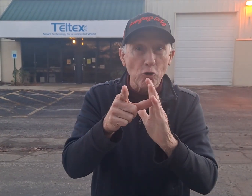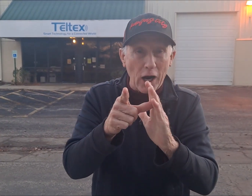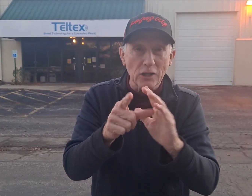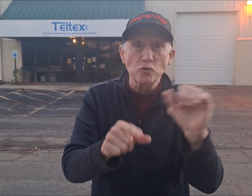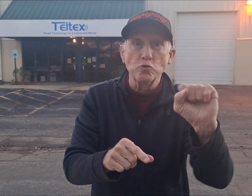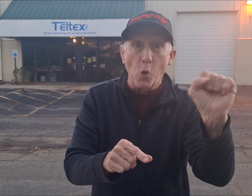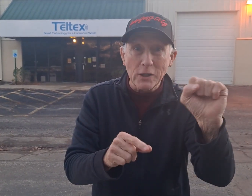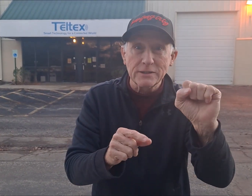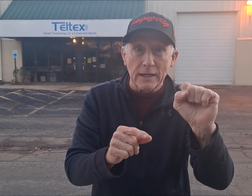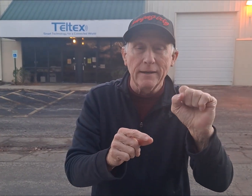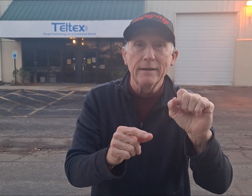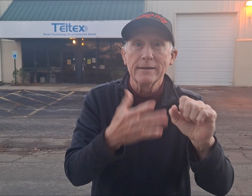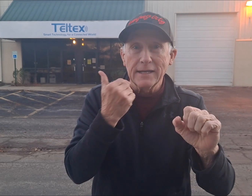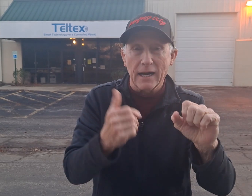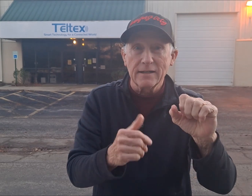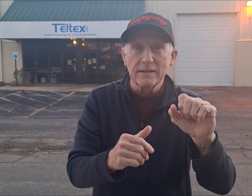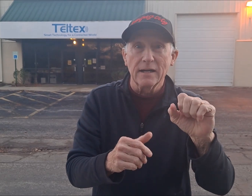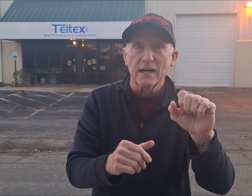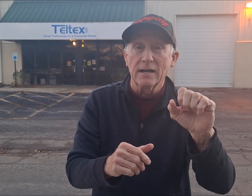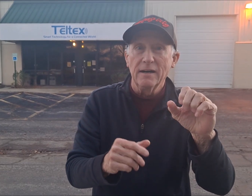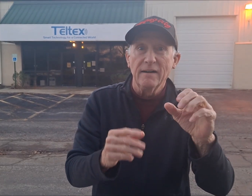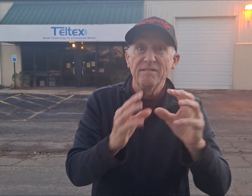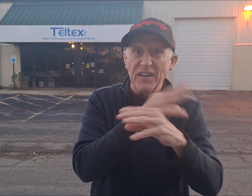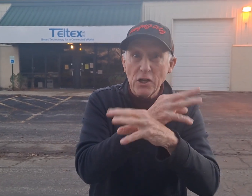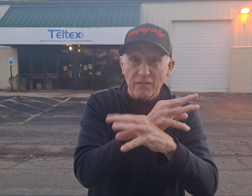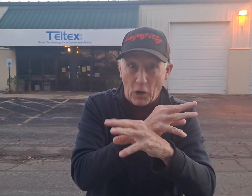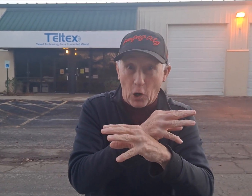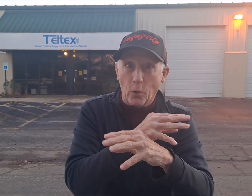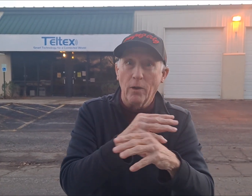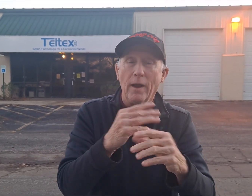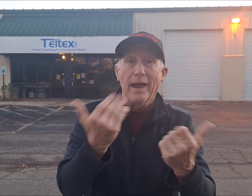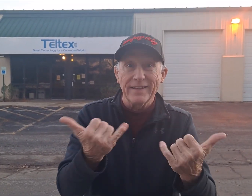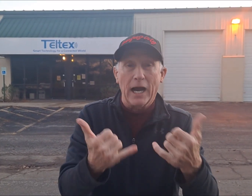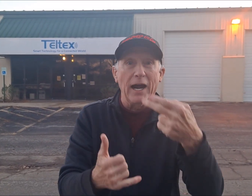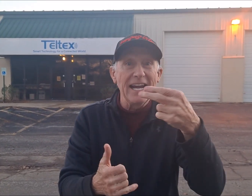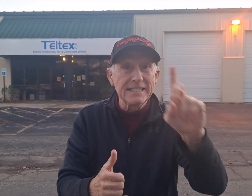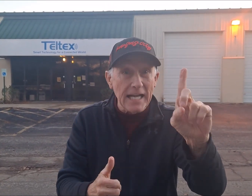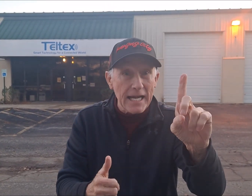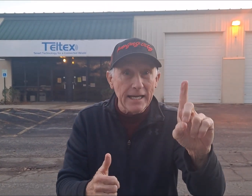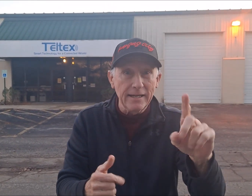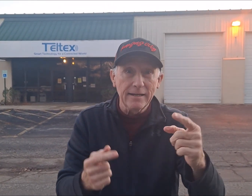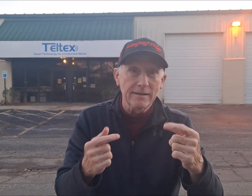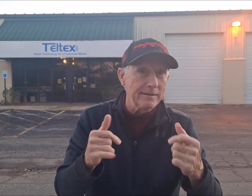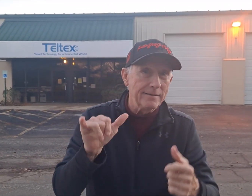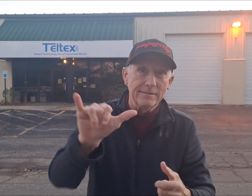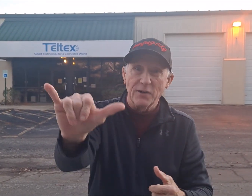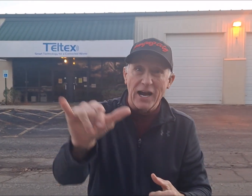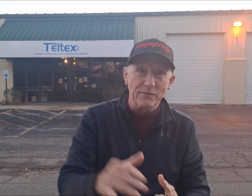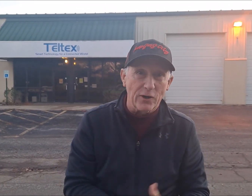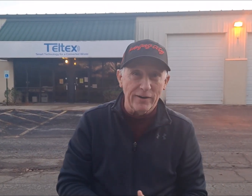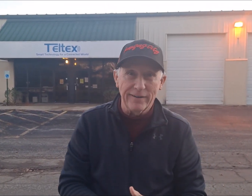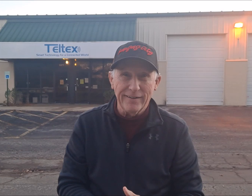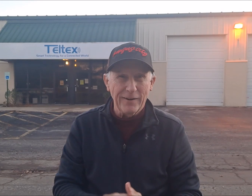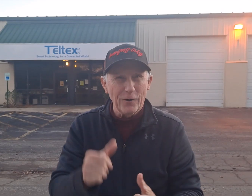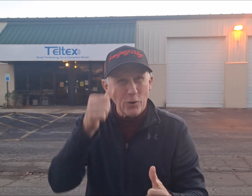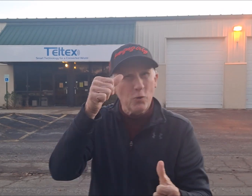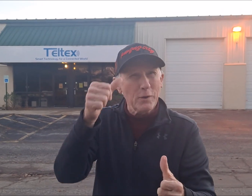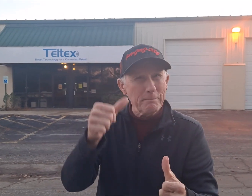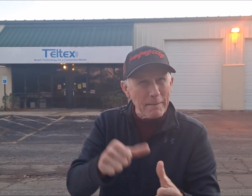on, Jordan got Videophone, and now AD, whatever. Who